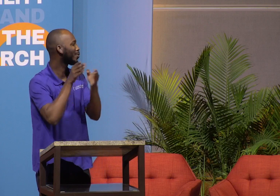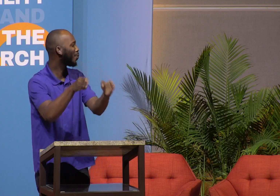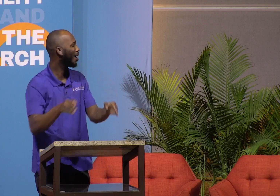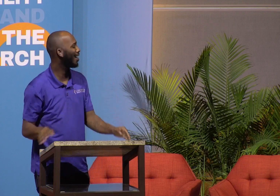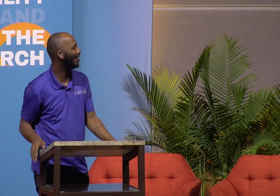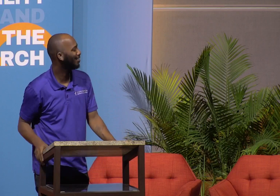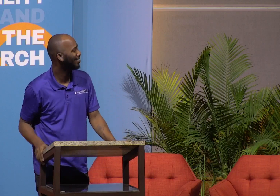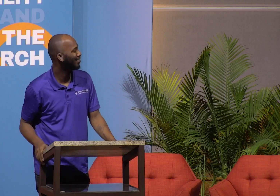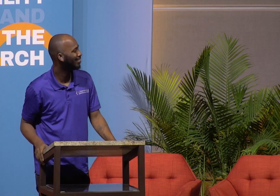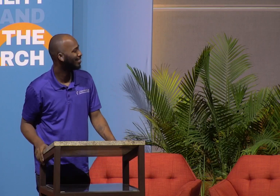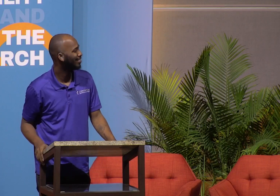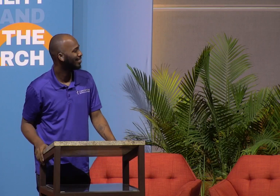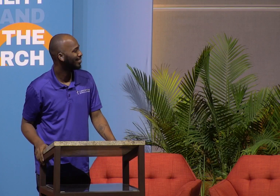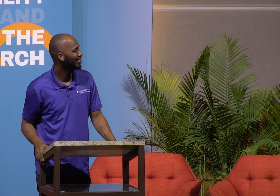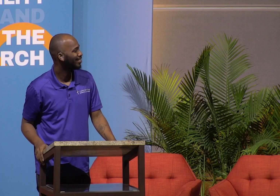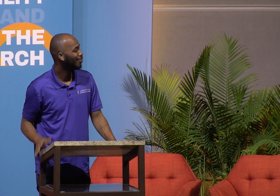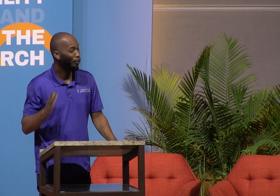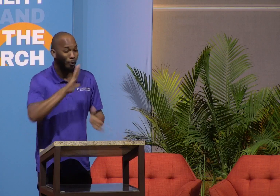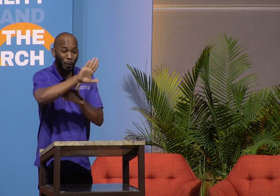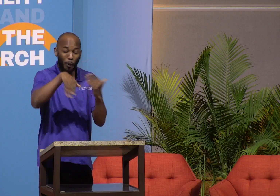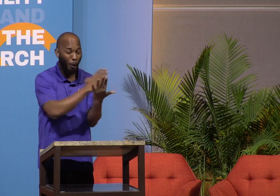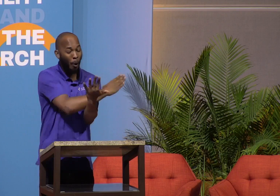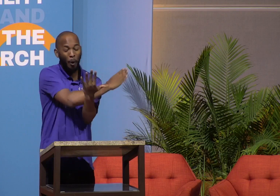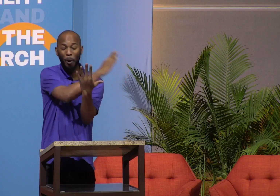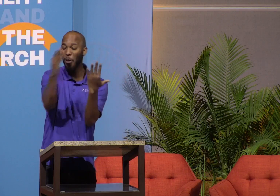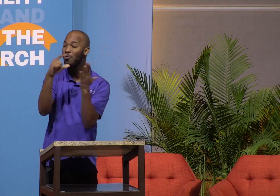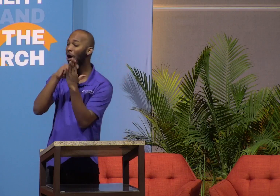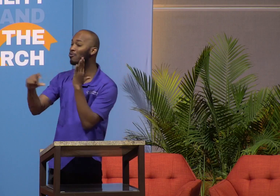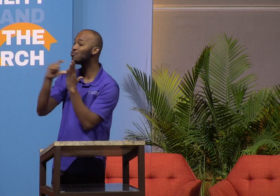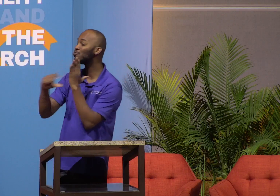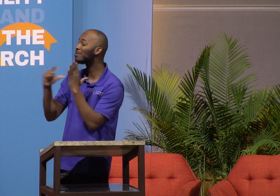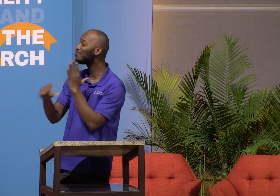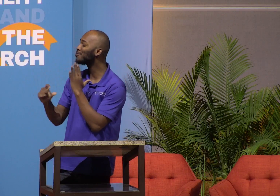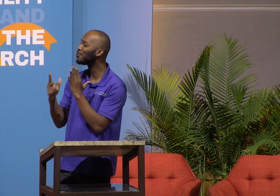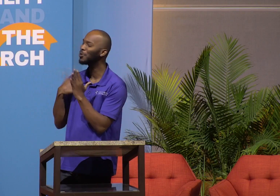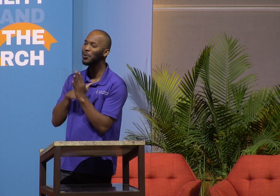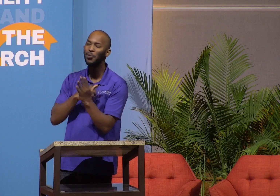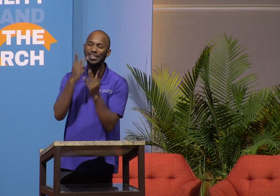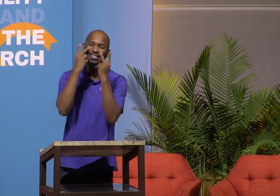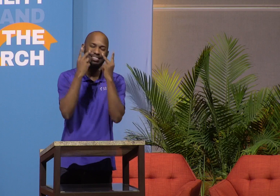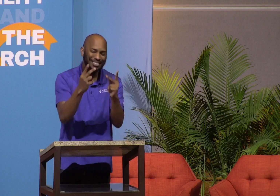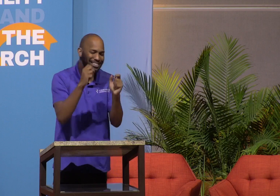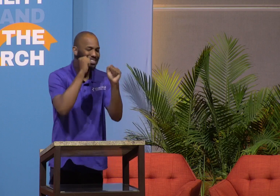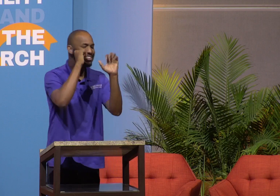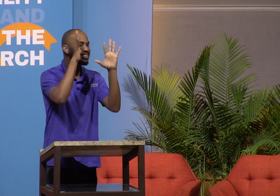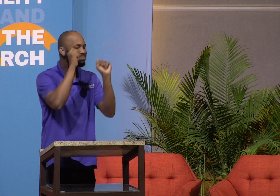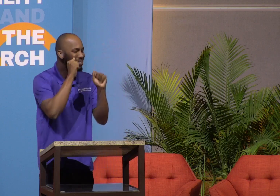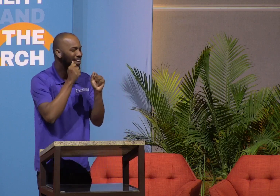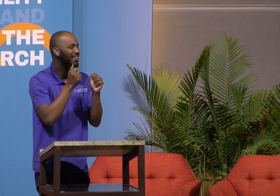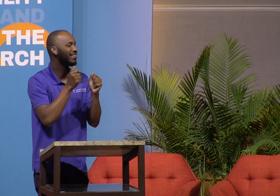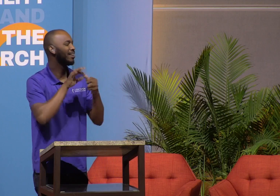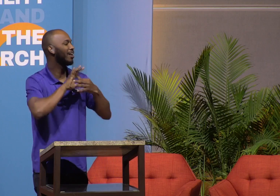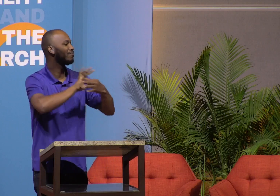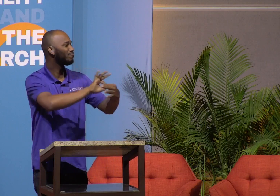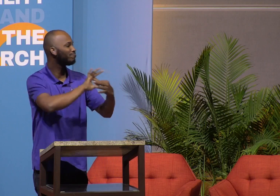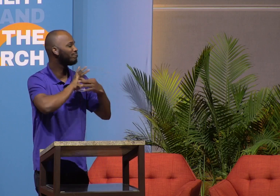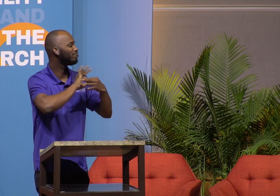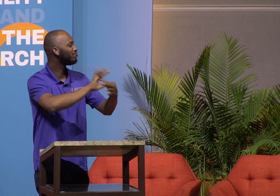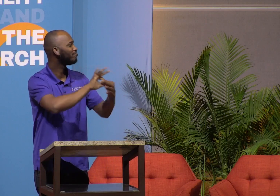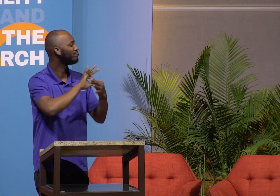good. They still have to be outreached to. If you look throughout Scripture, we see so many